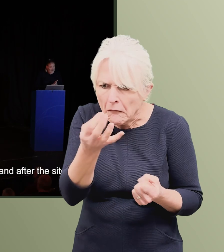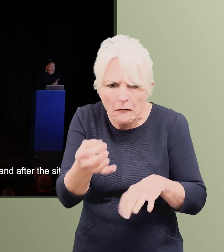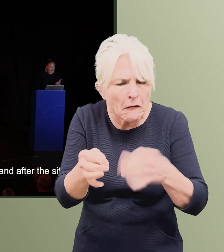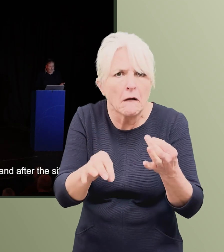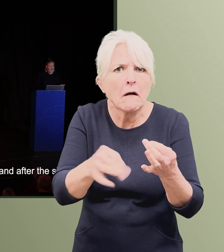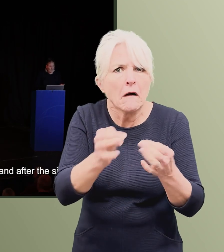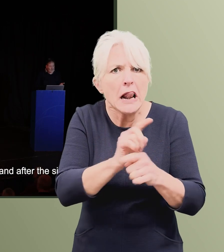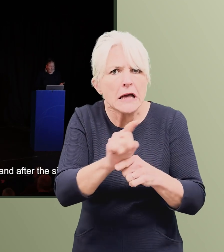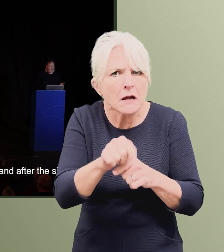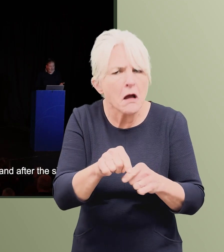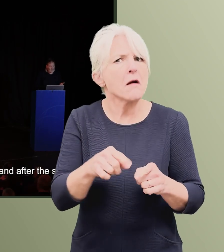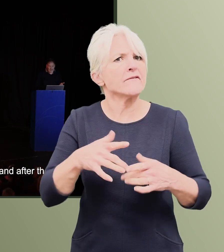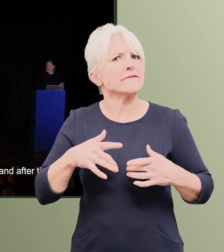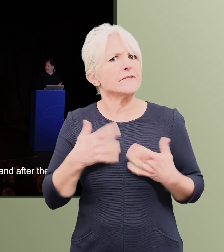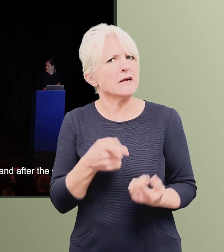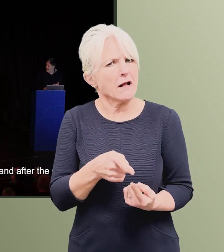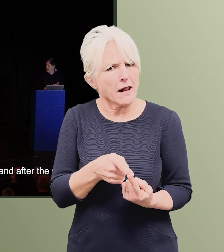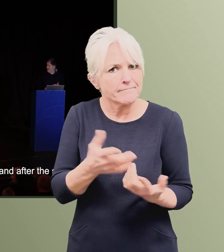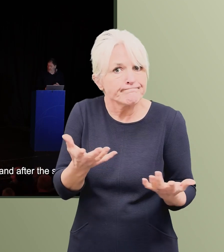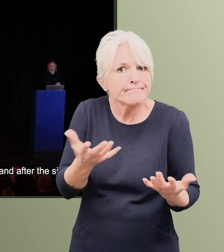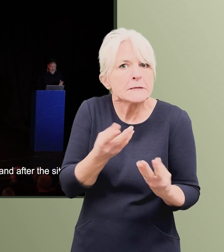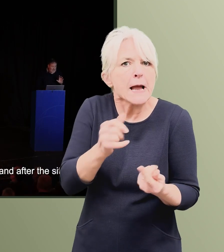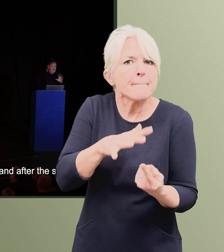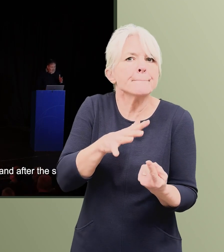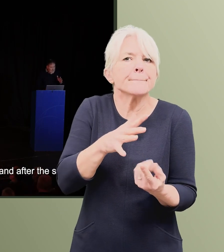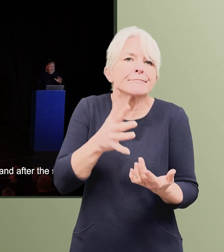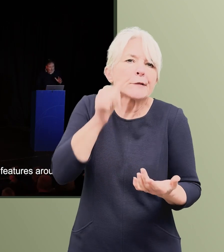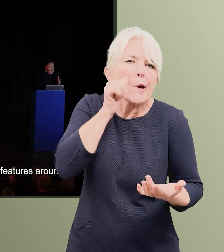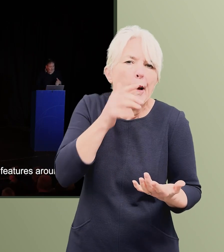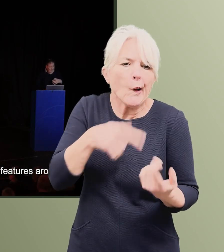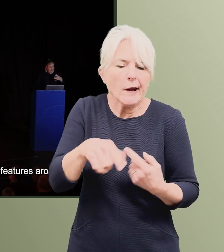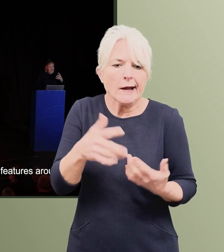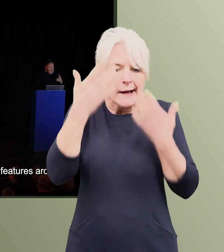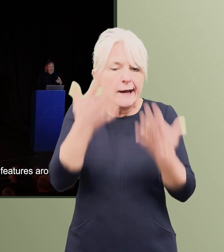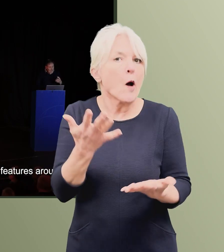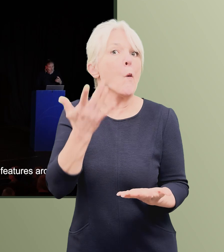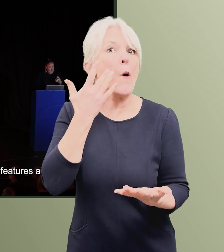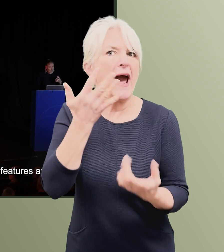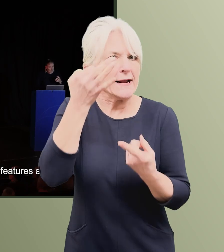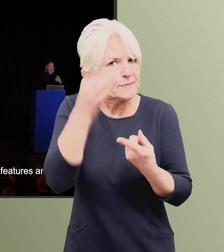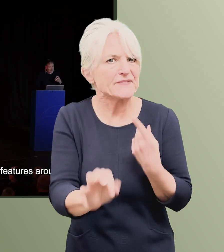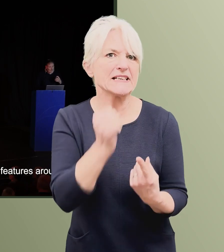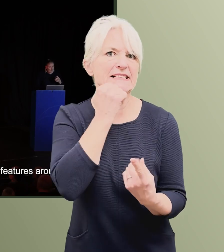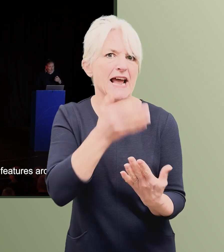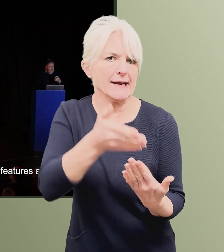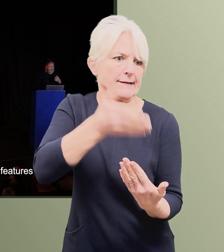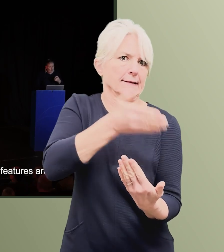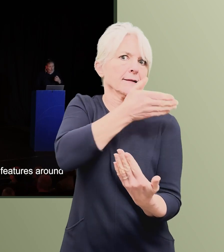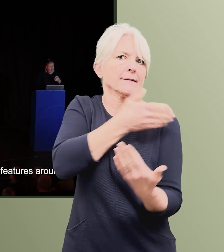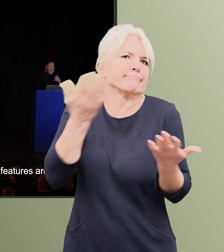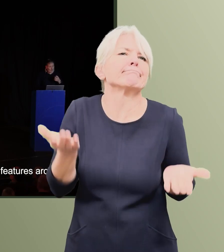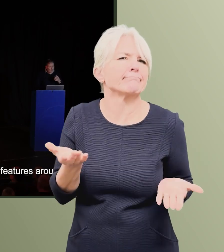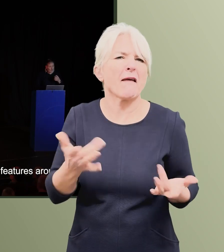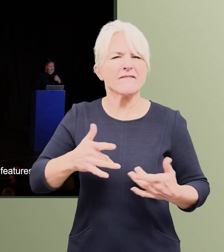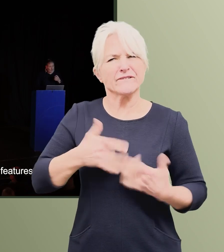and after the site was in use. And I suspect that the site, although we got a date